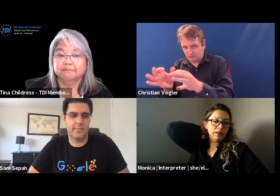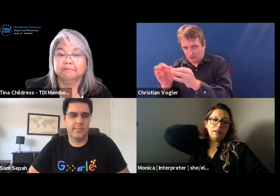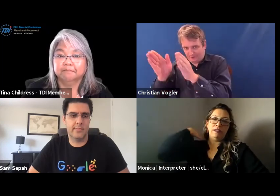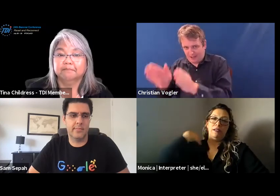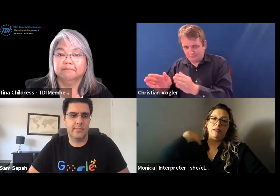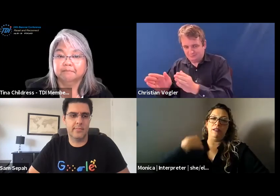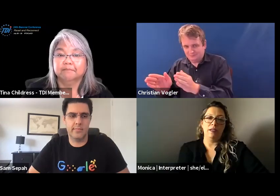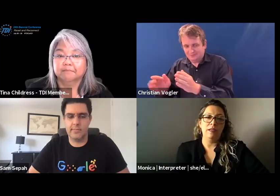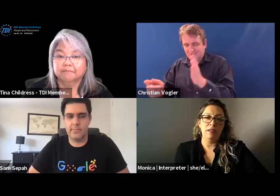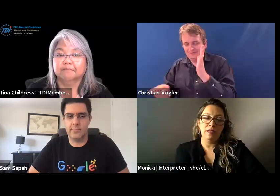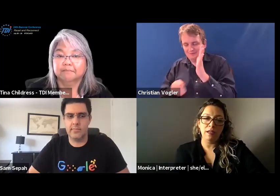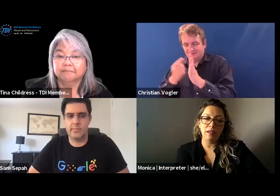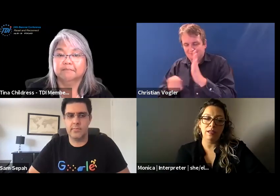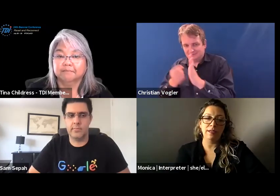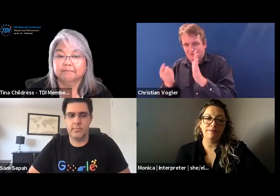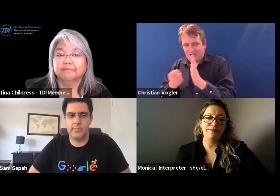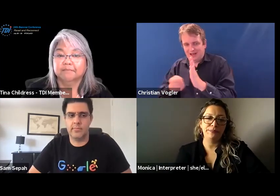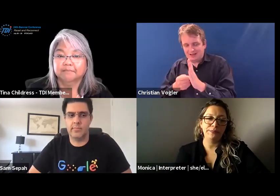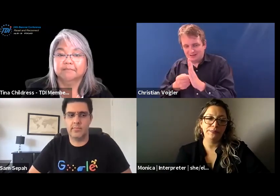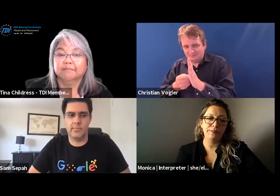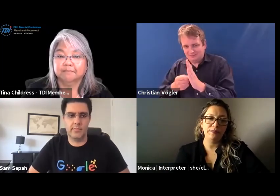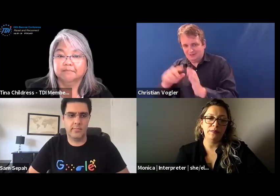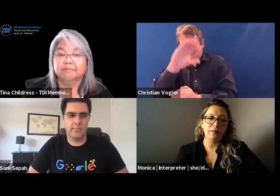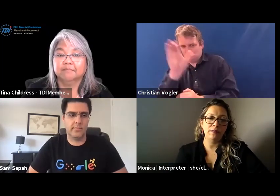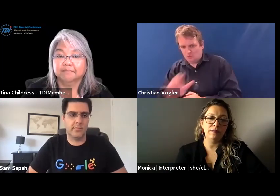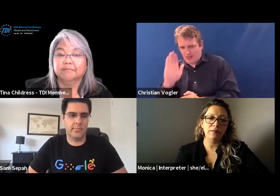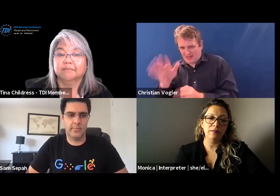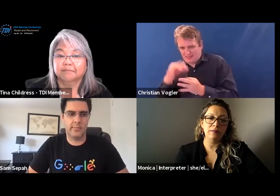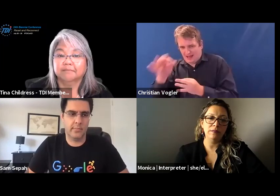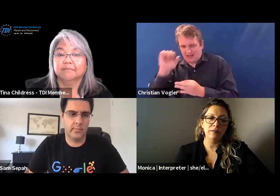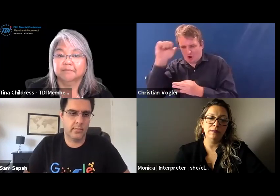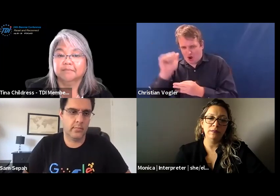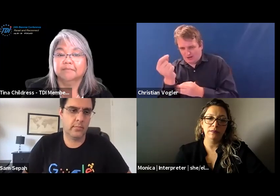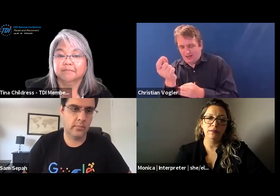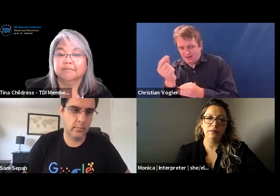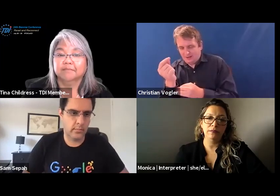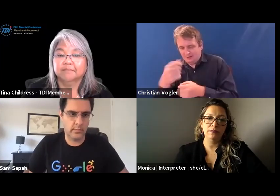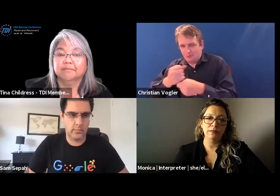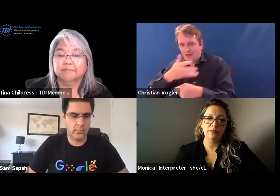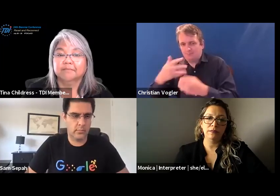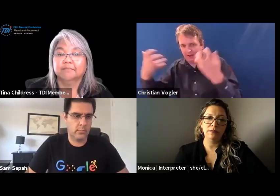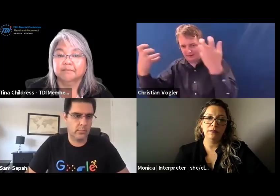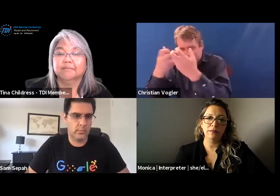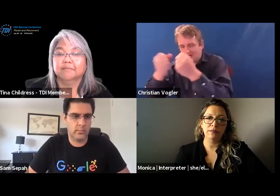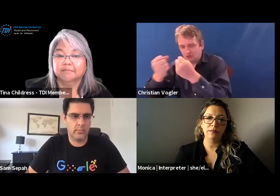And then it also depends on the internet connection from the person. And sometimes Zoom will have an audio